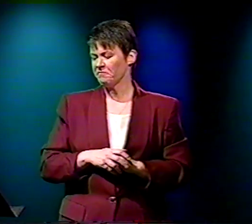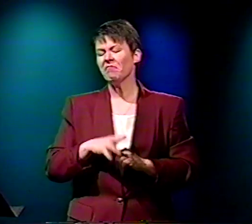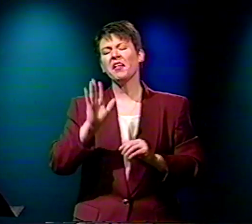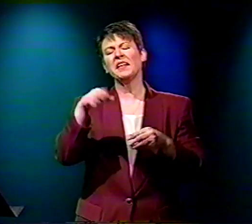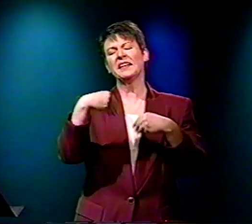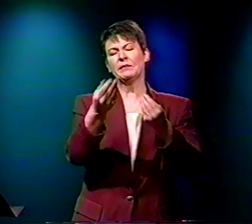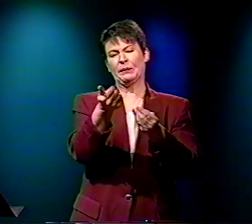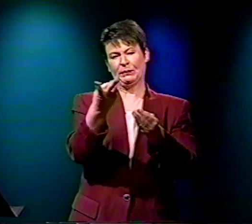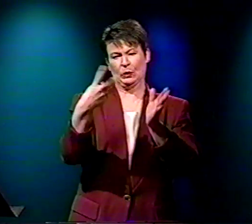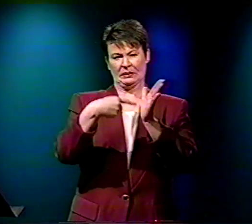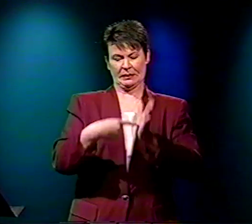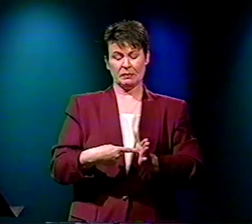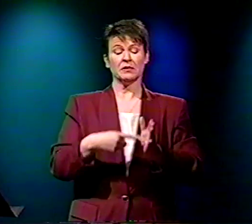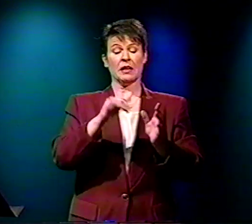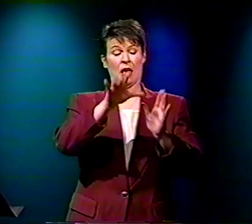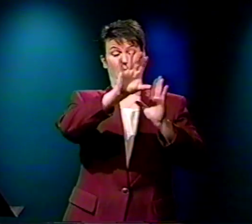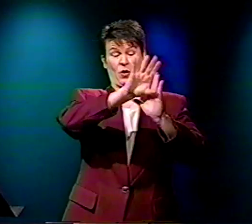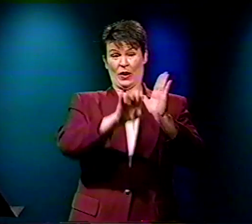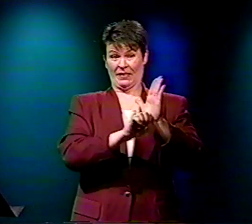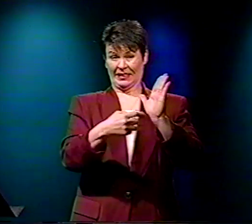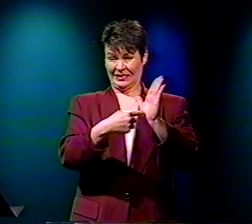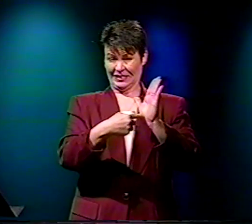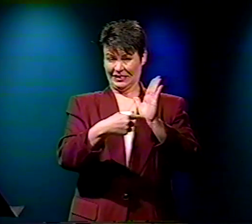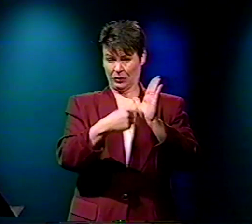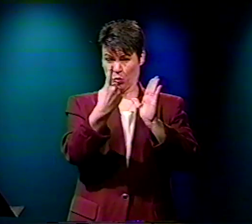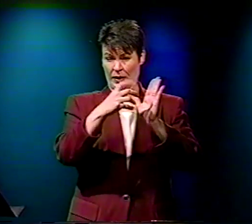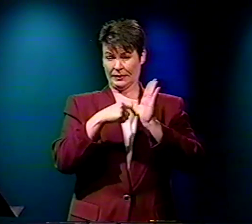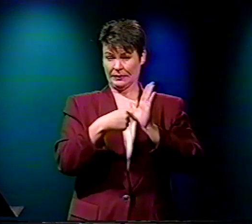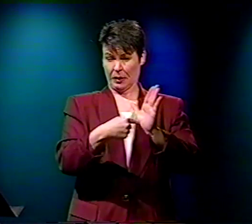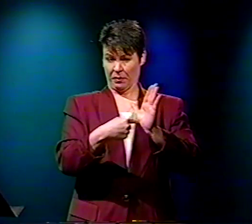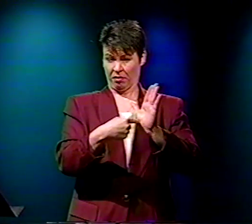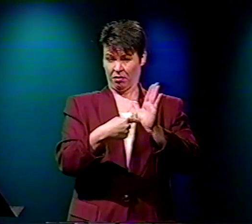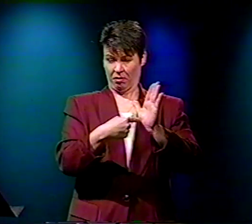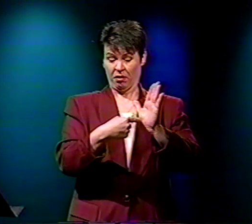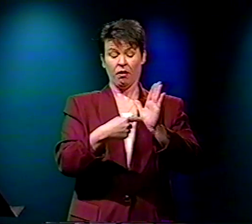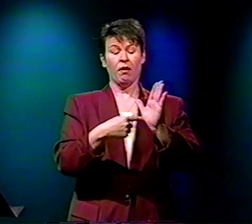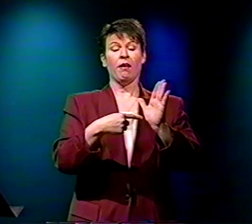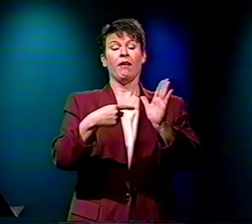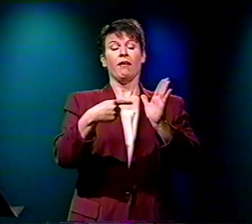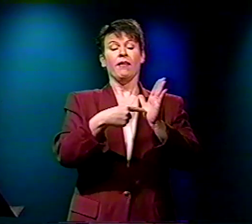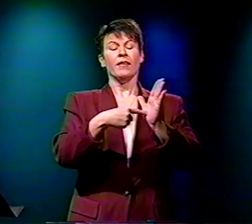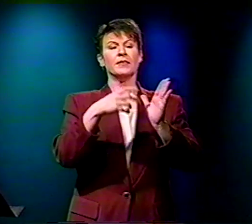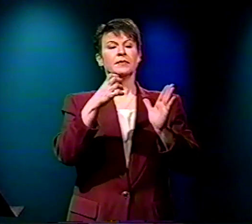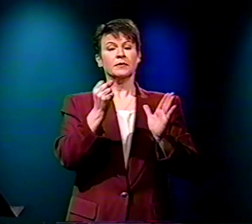reality. Let me give you a few examples, and code of ethics is certainly one example, but